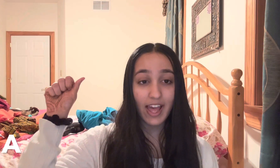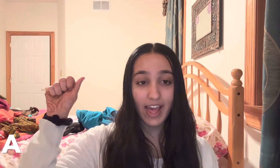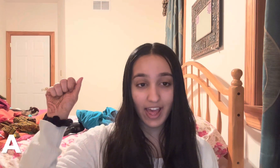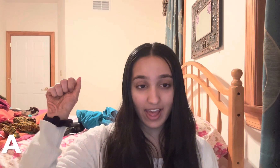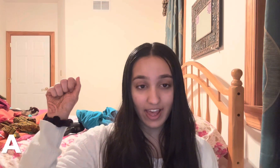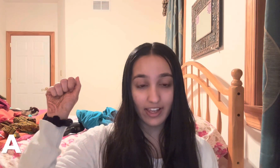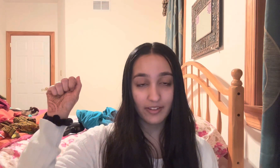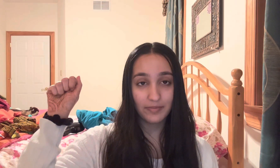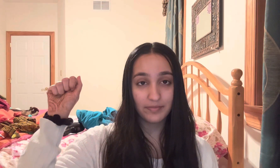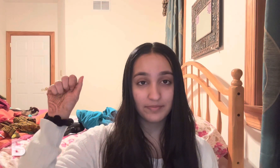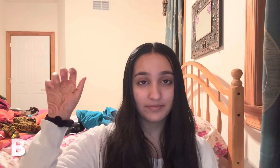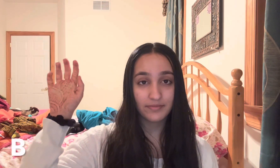A,